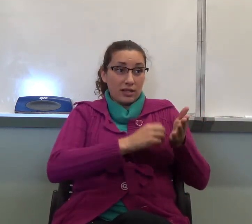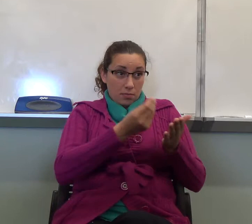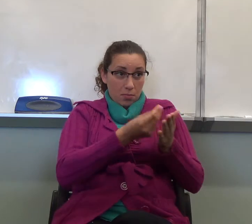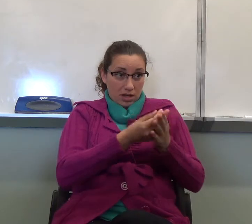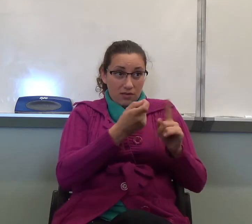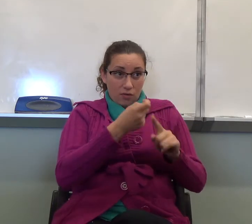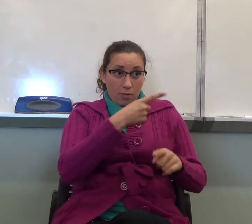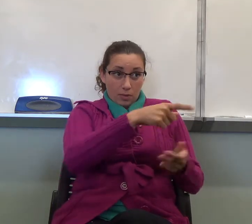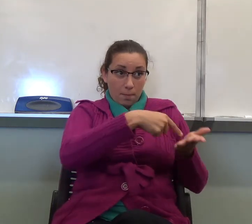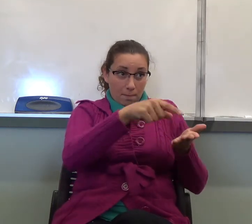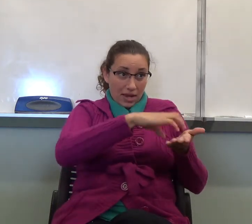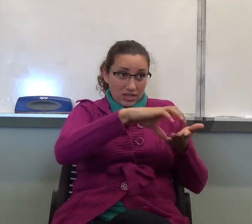away, that's 2.